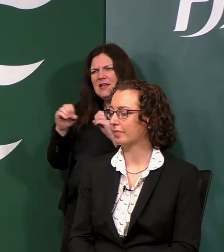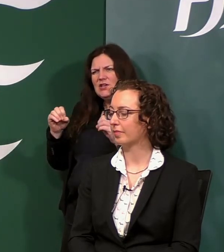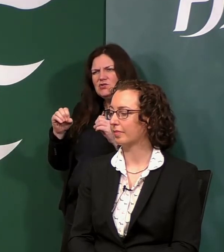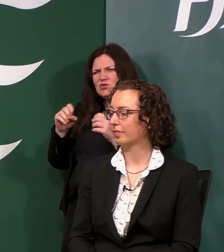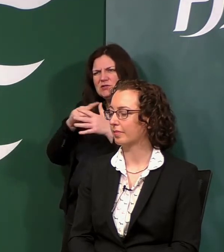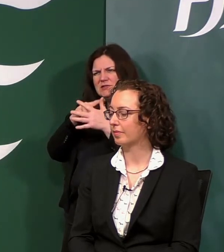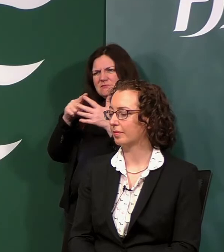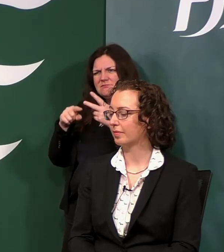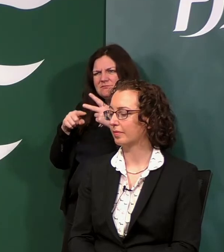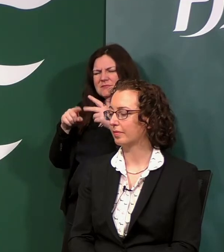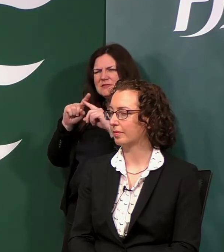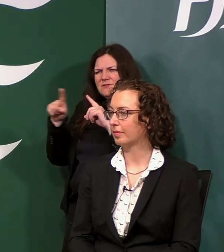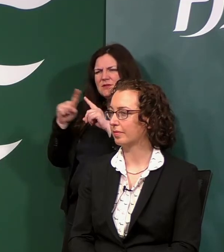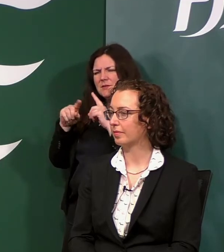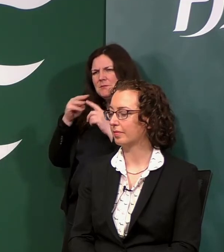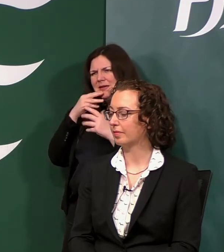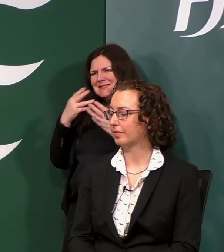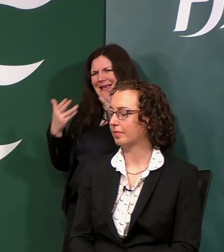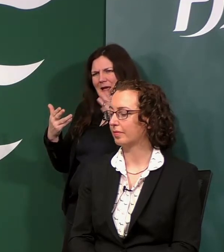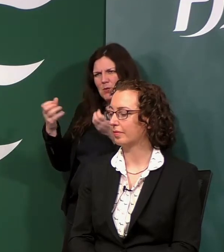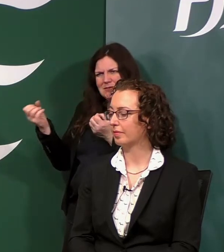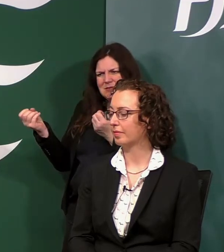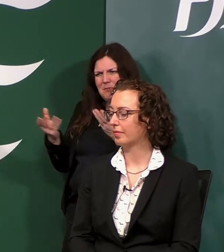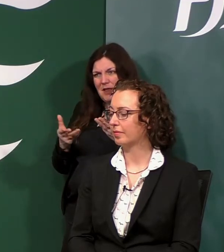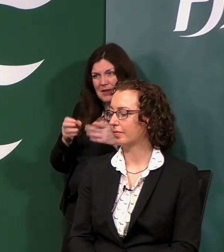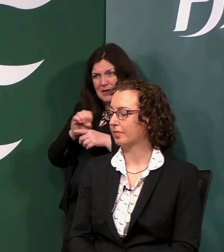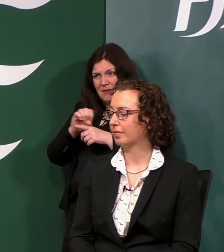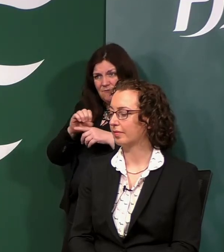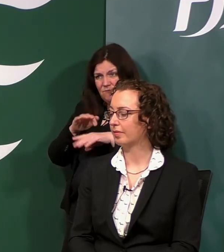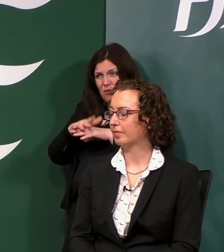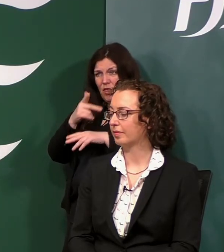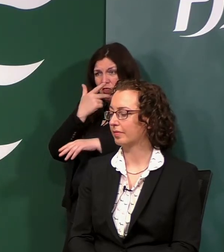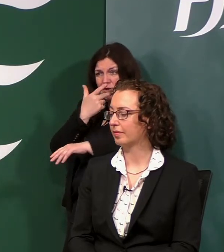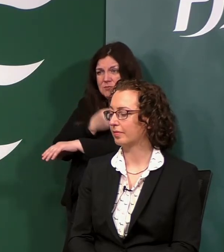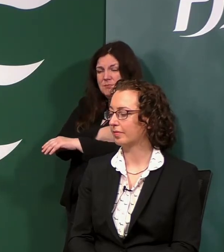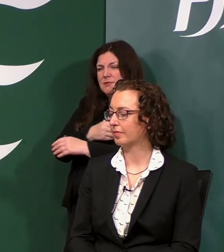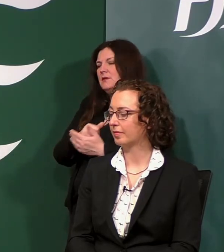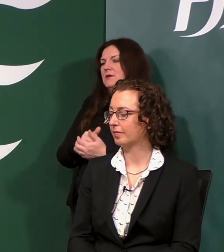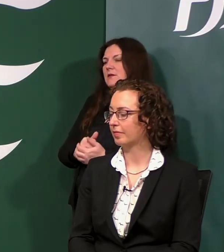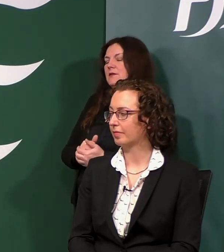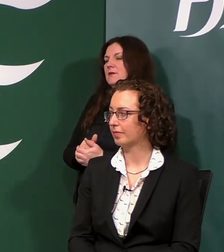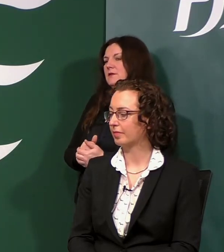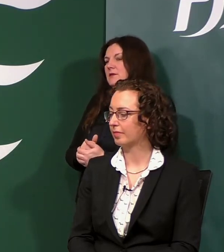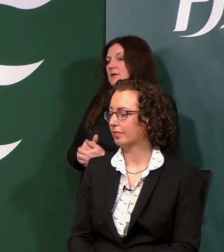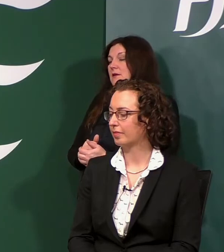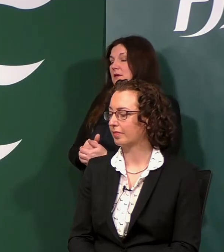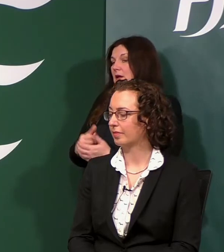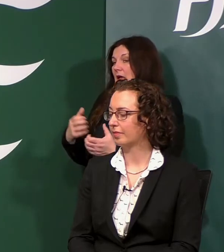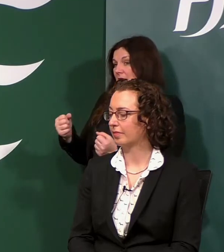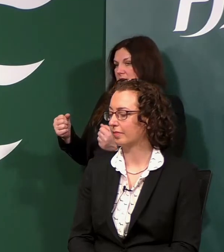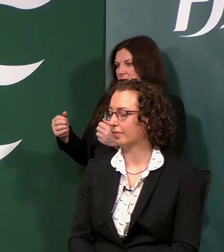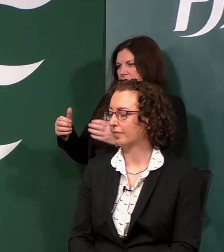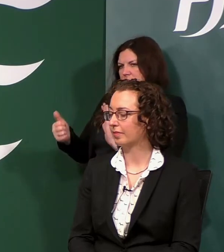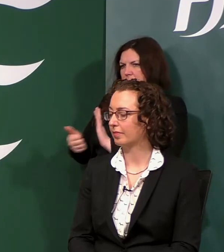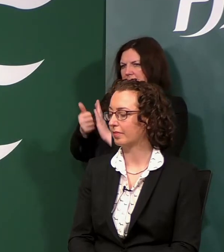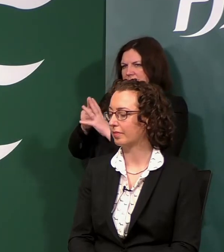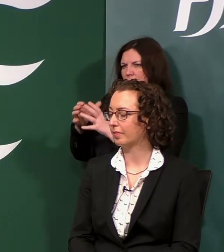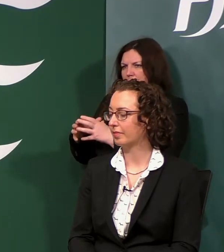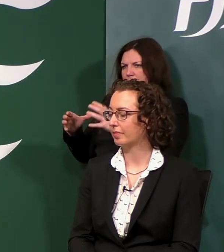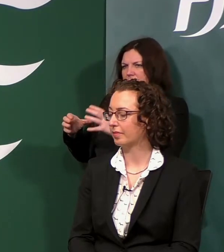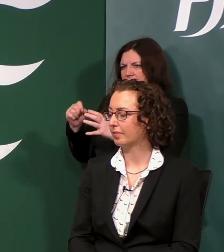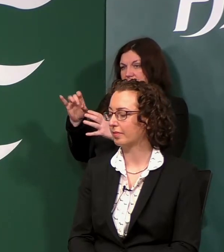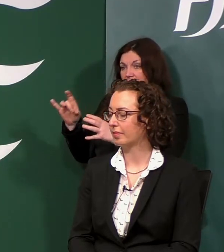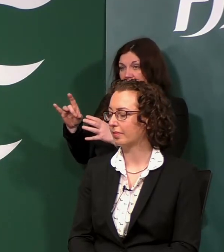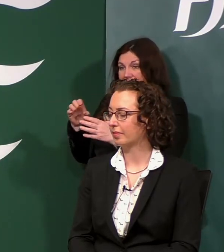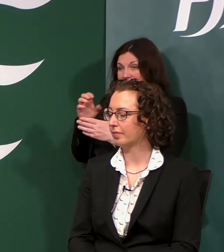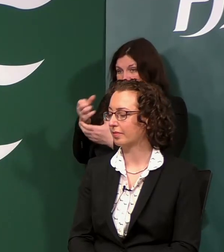vaccine and how it's matching up with the supply that's required for the booster program, if you could? So in the first instance, we'd obviously preserved and built up a stock to support